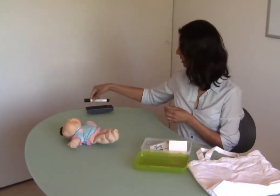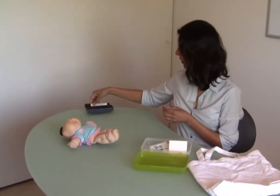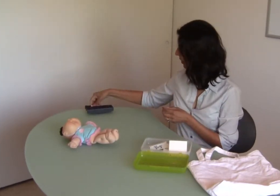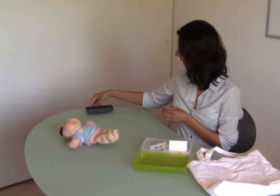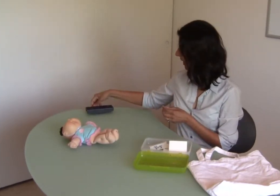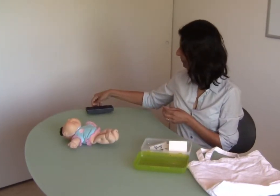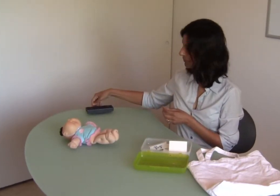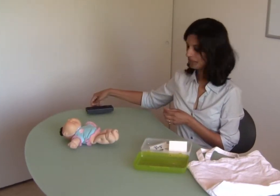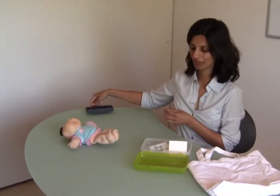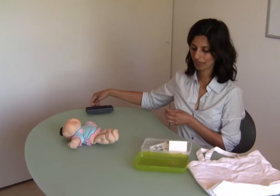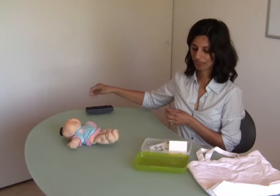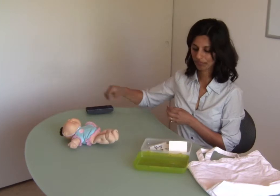Okay.